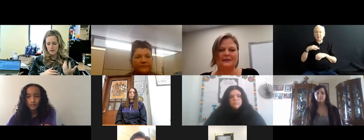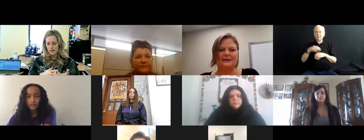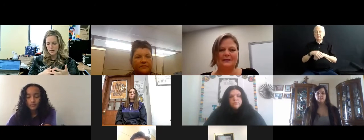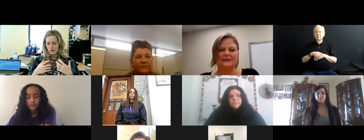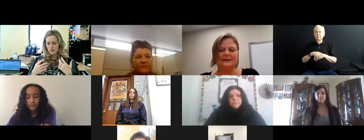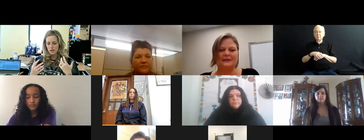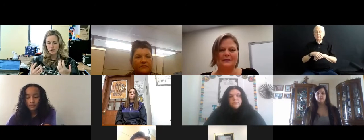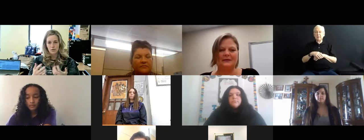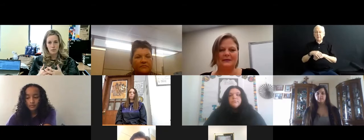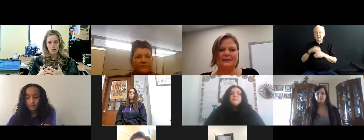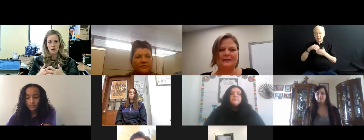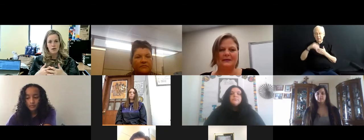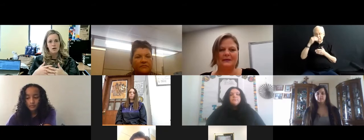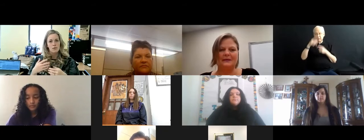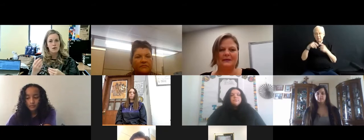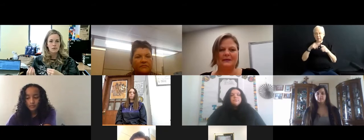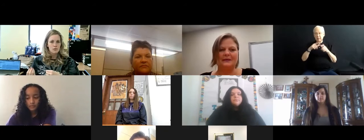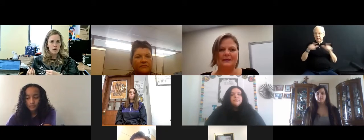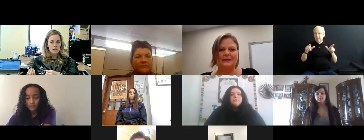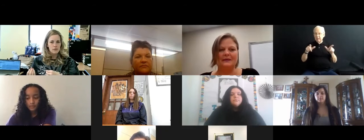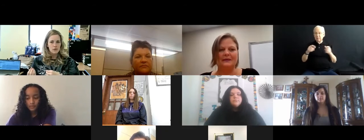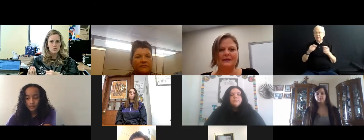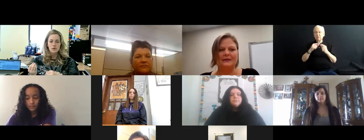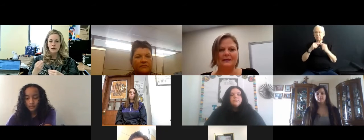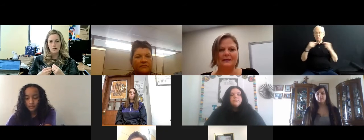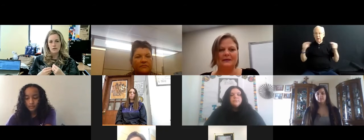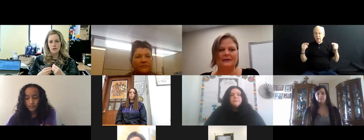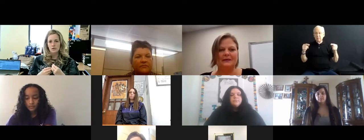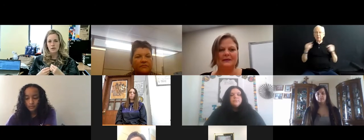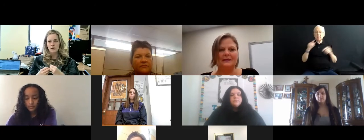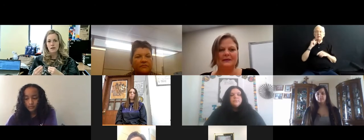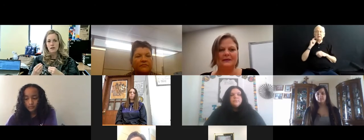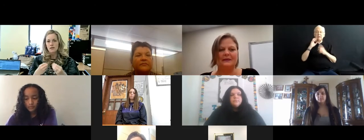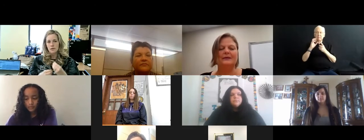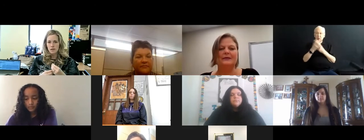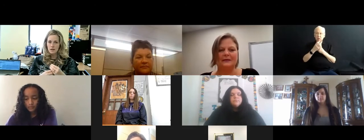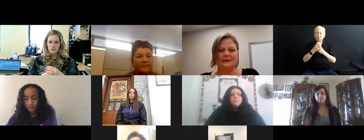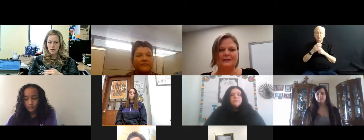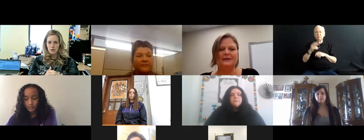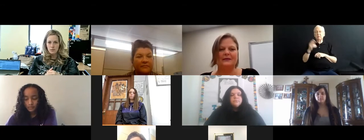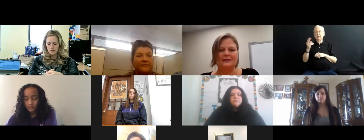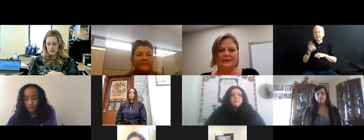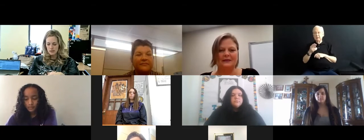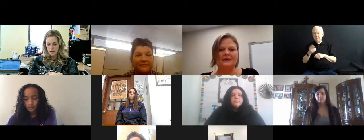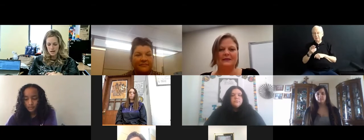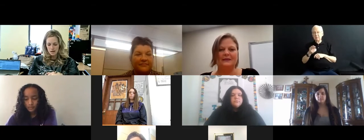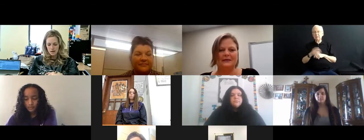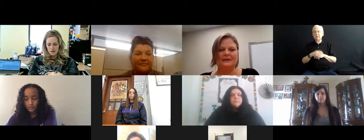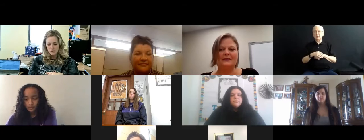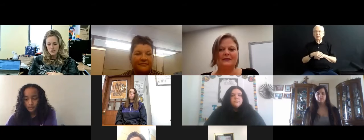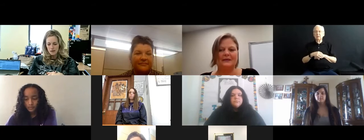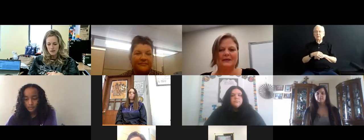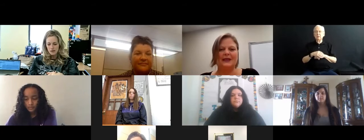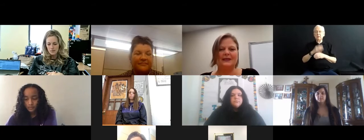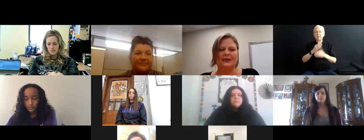learn about the language and grammar, but also about deaf culture and deaf history, some of the things I've talked about